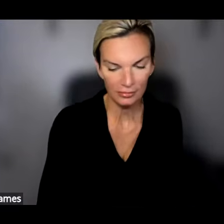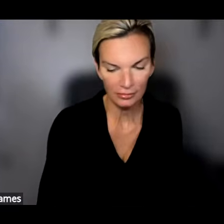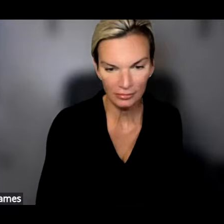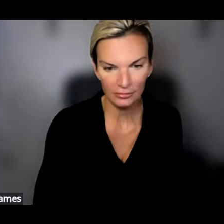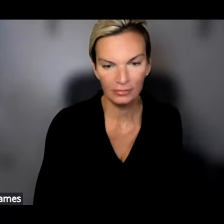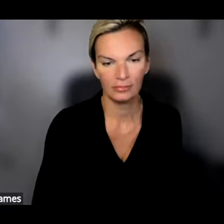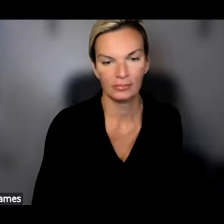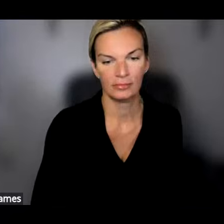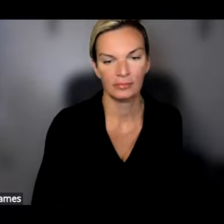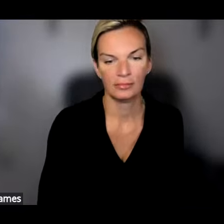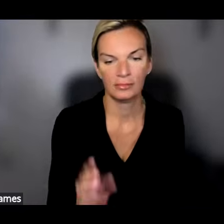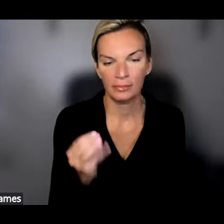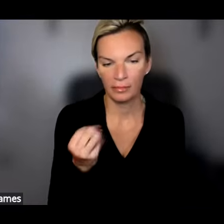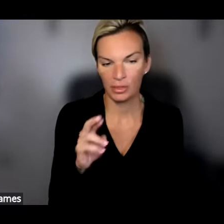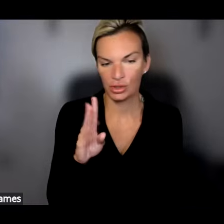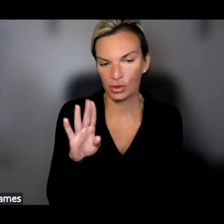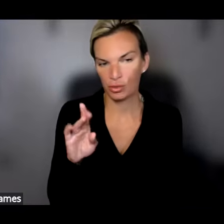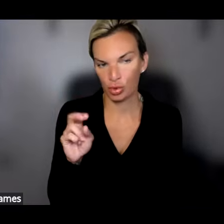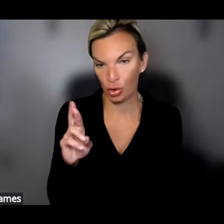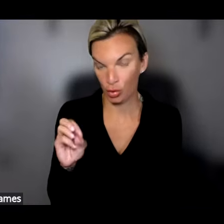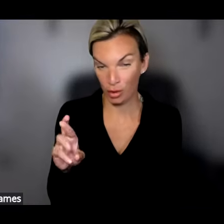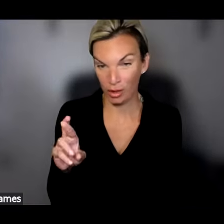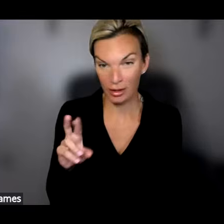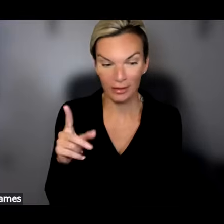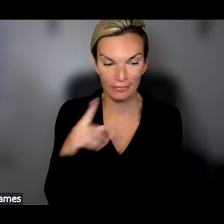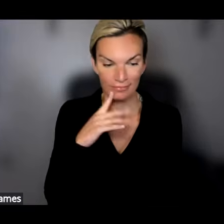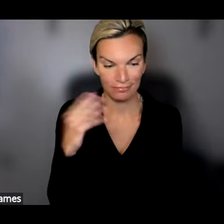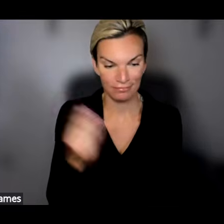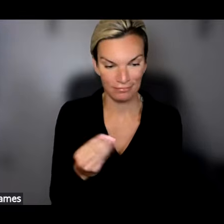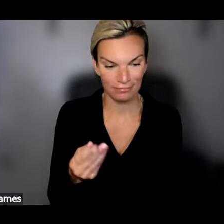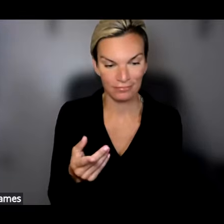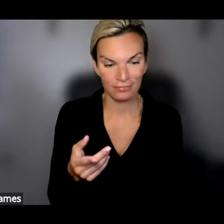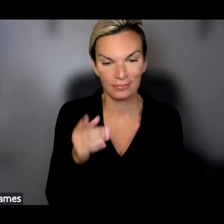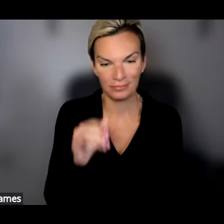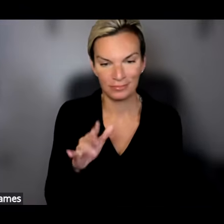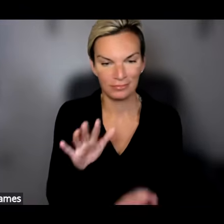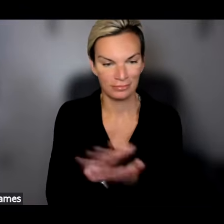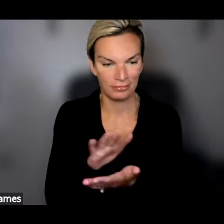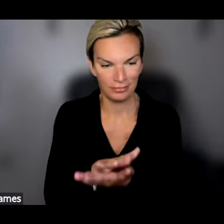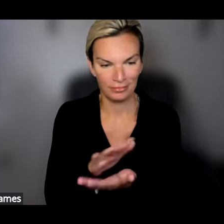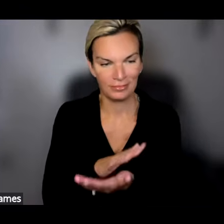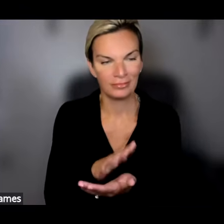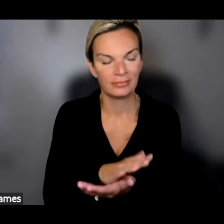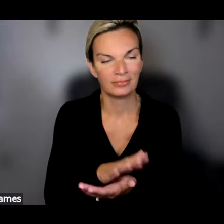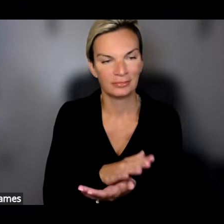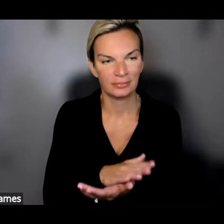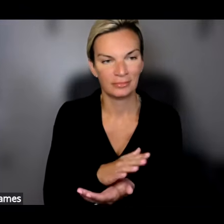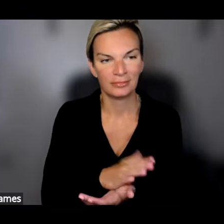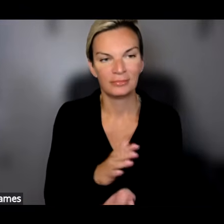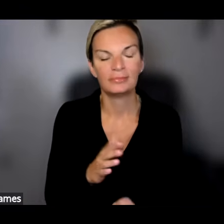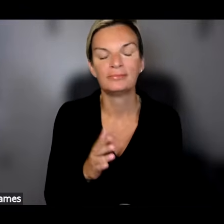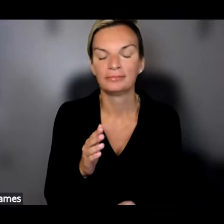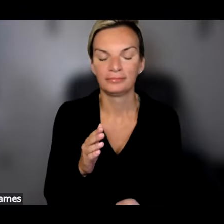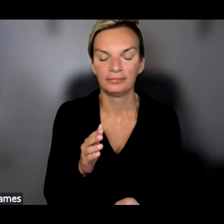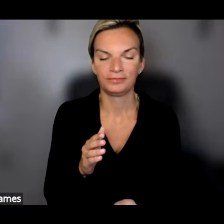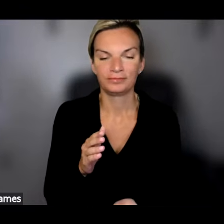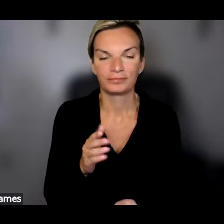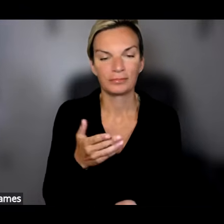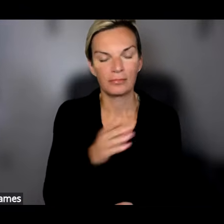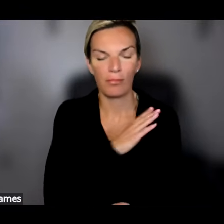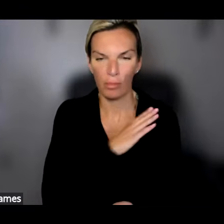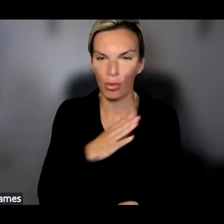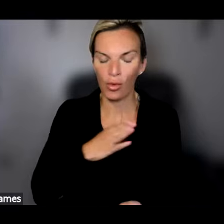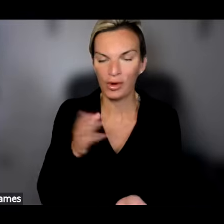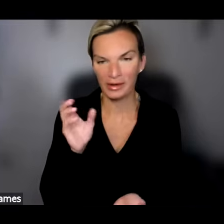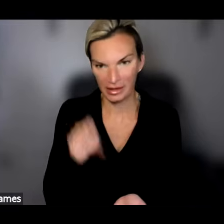receive that information in time to consider it as a challenge for our staff report. The board can still consider that information because it was